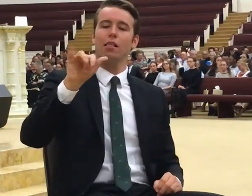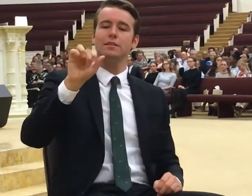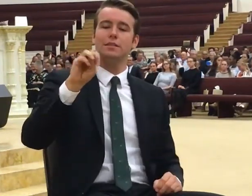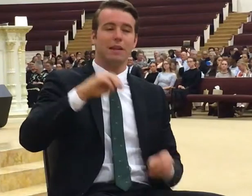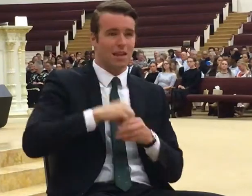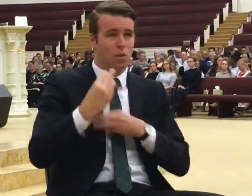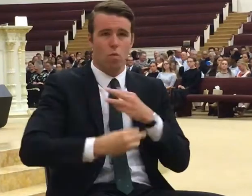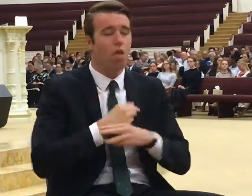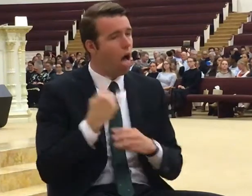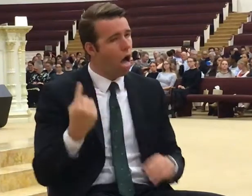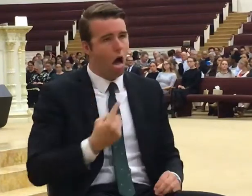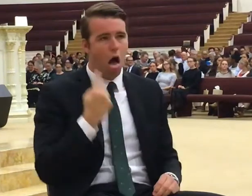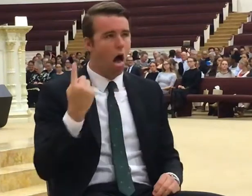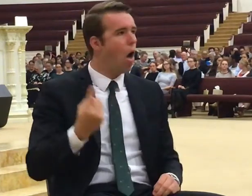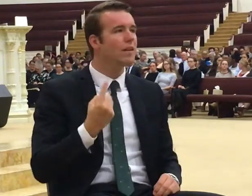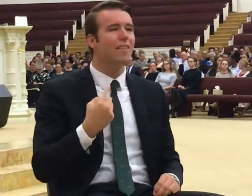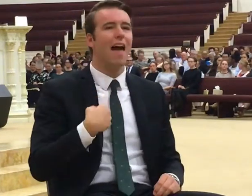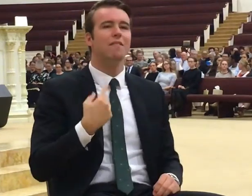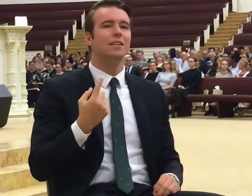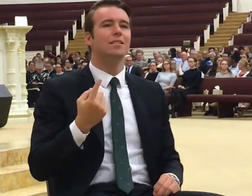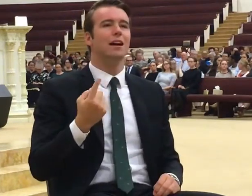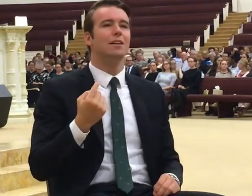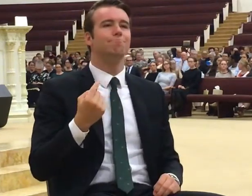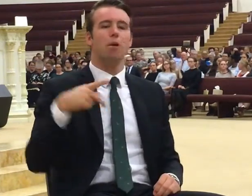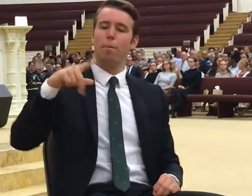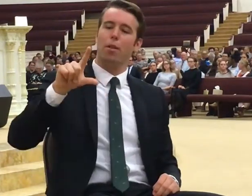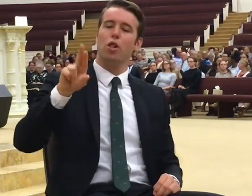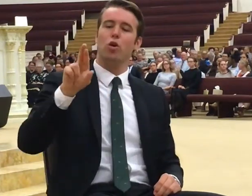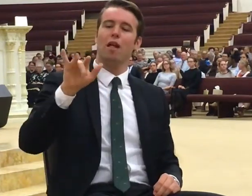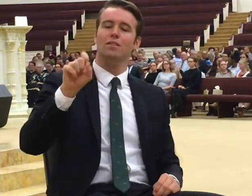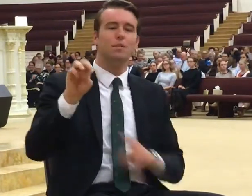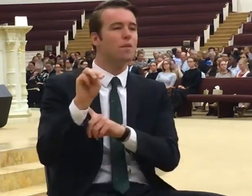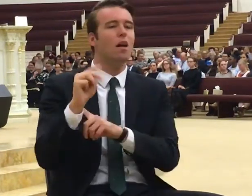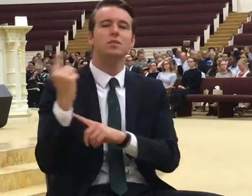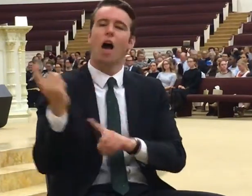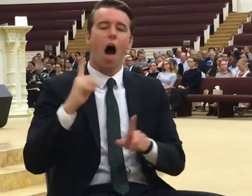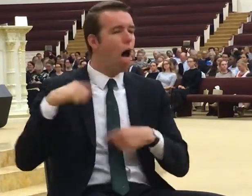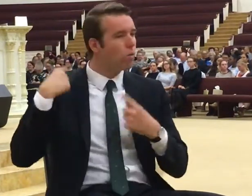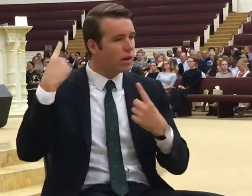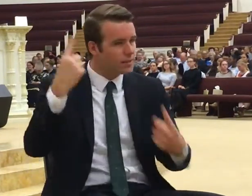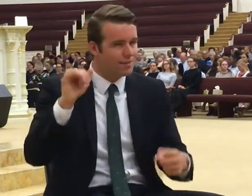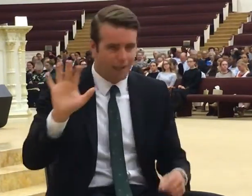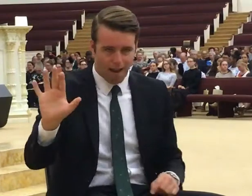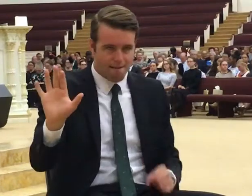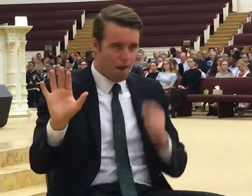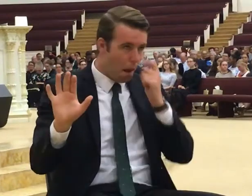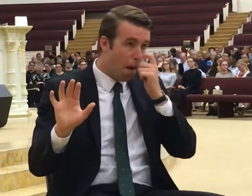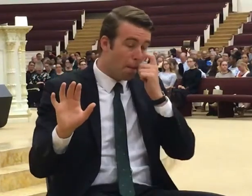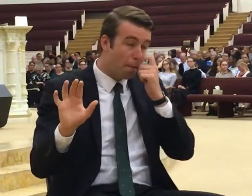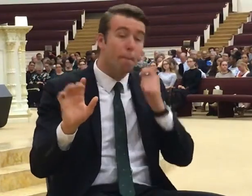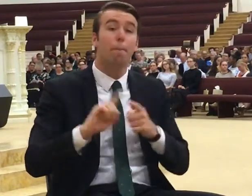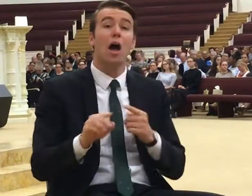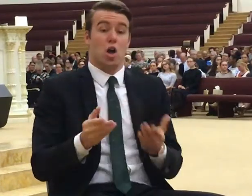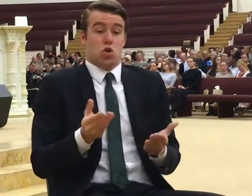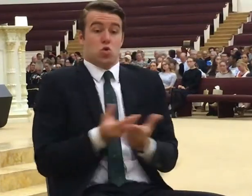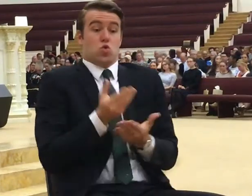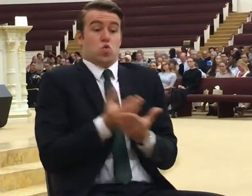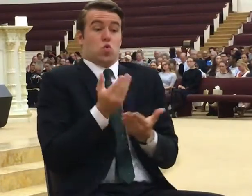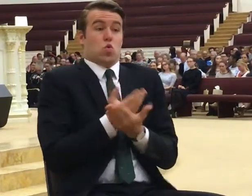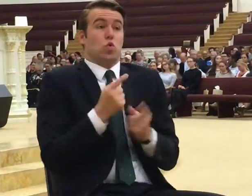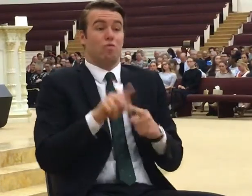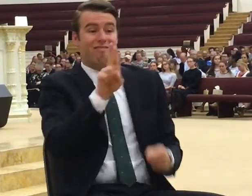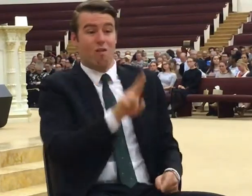world. There's a syncretism going on. There's pluralism. It's always been. But maybe what is new to our borders